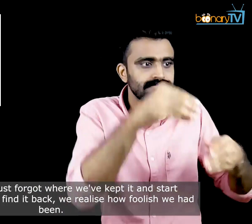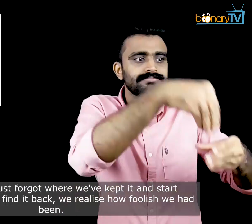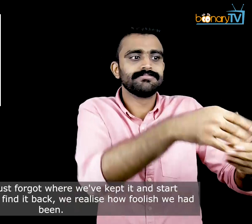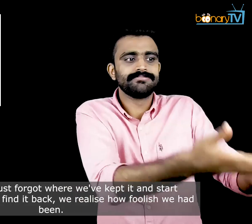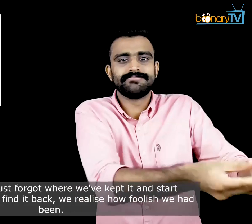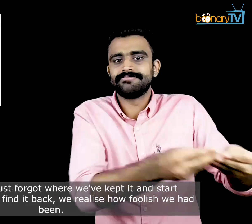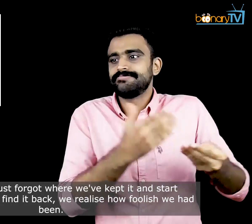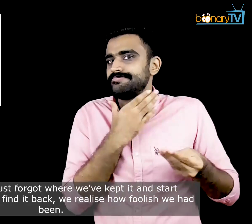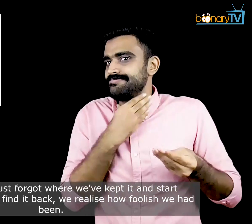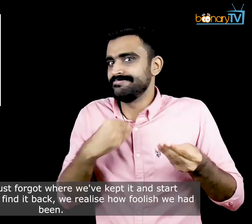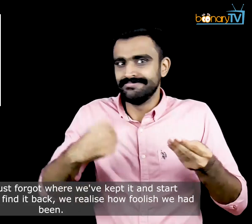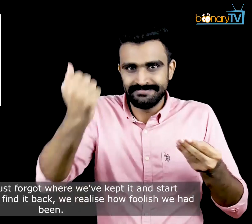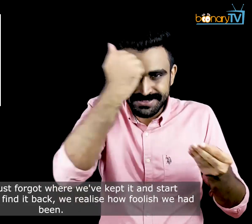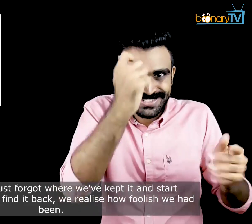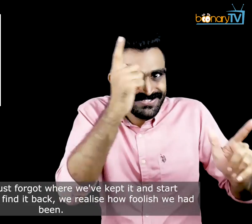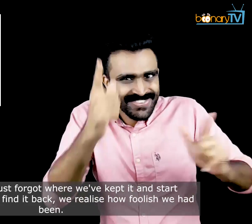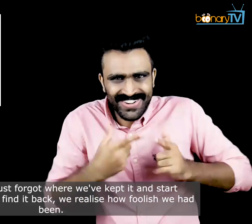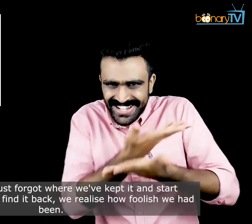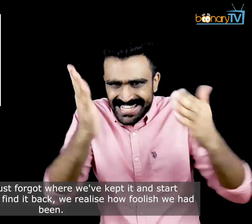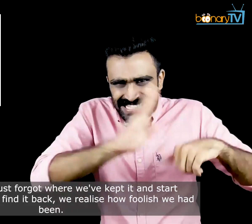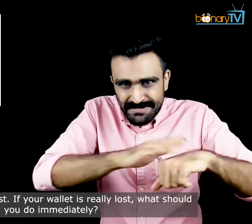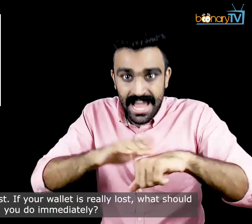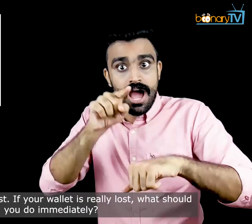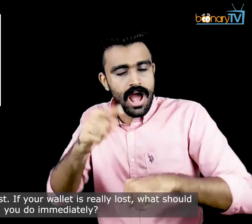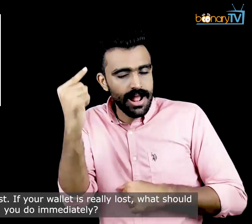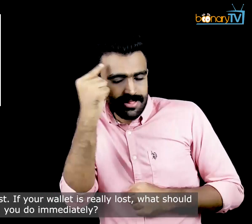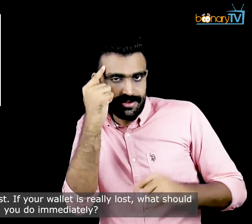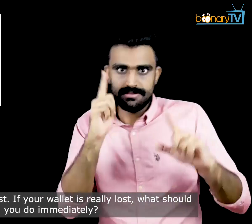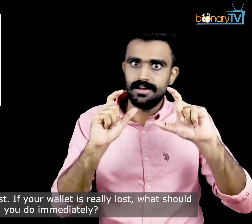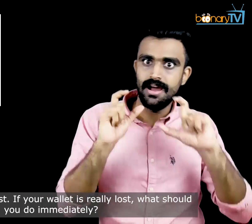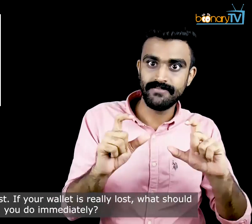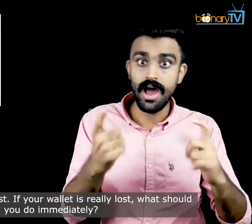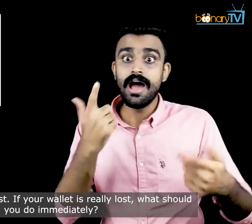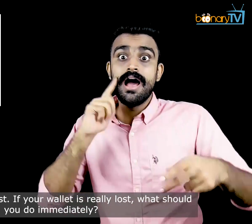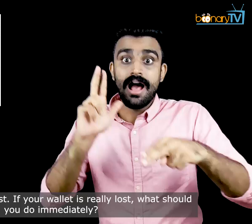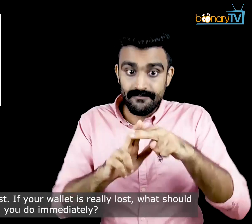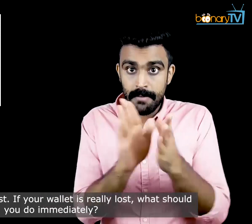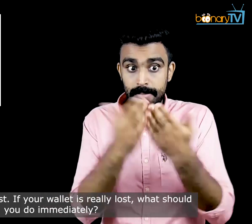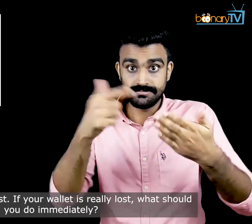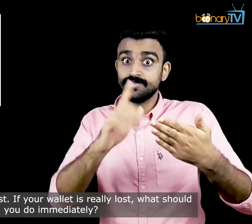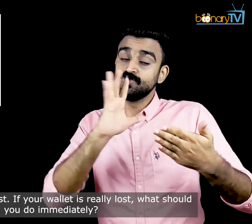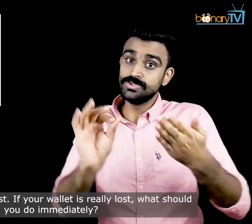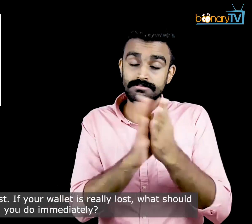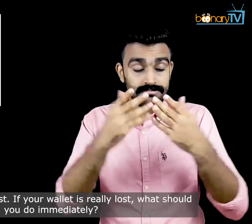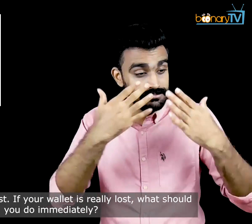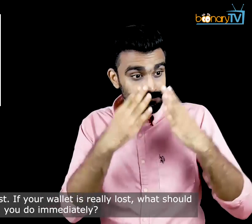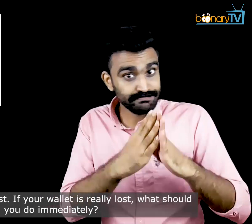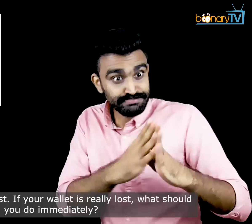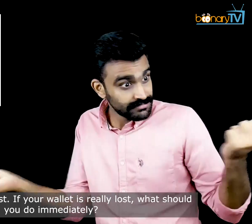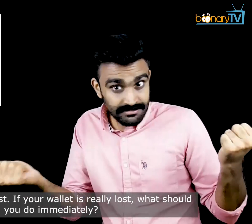back, we realize how foolish we had been. So think about it first. If your wallet is really lost, what should you